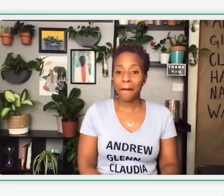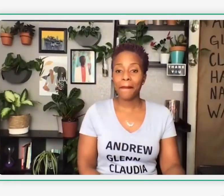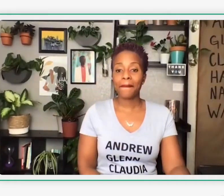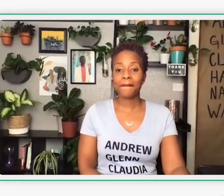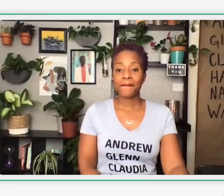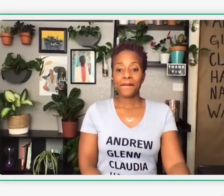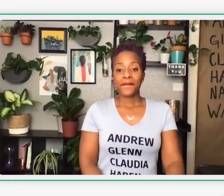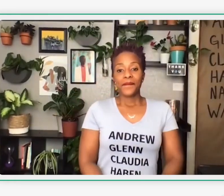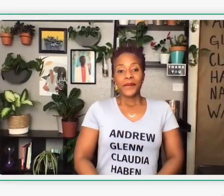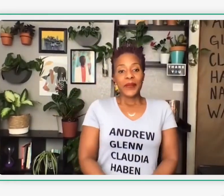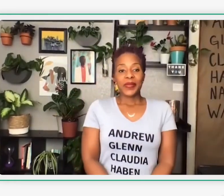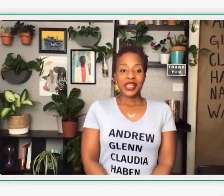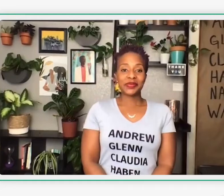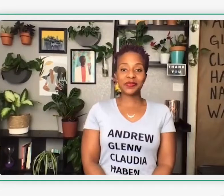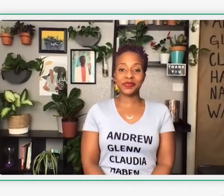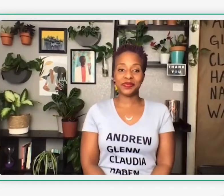slide.